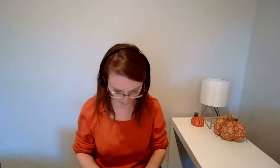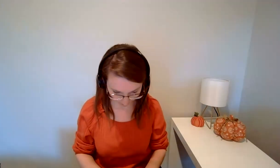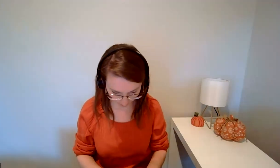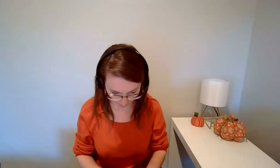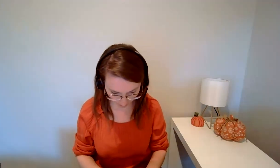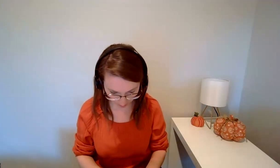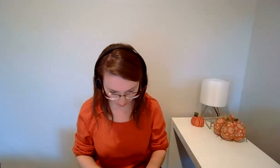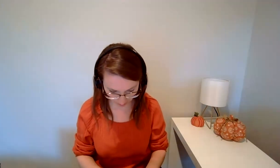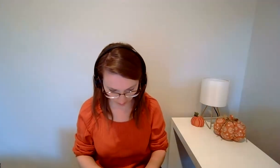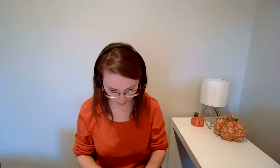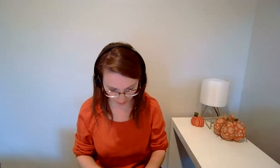All right.